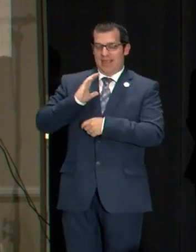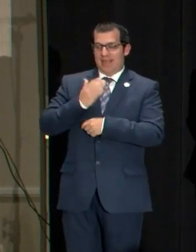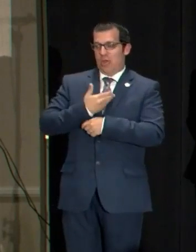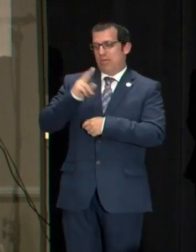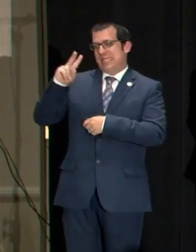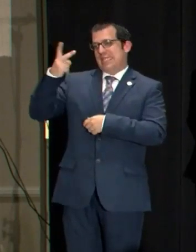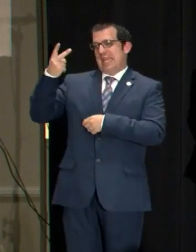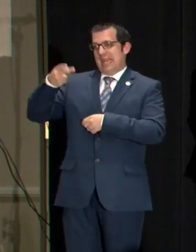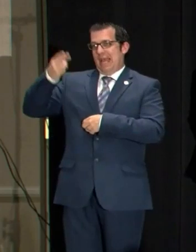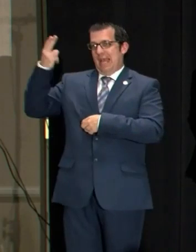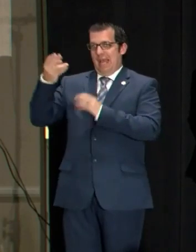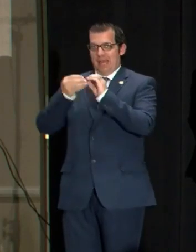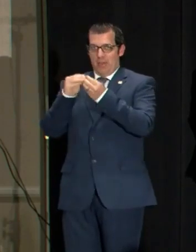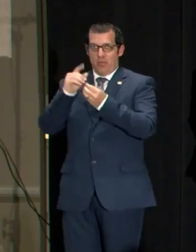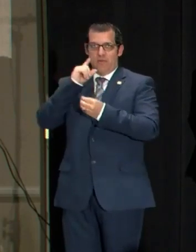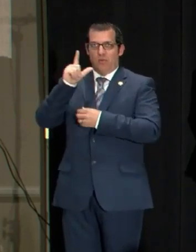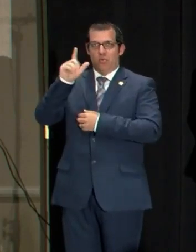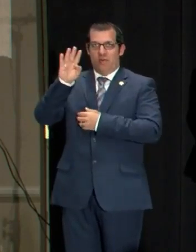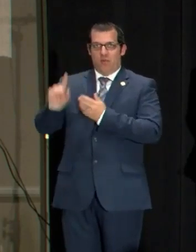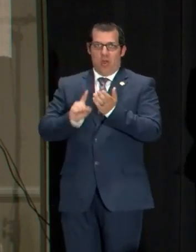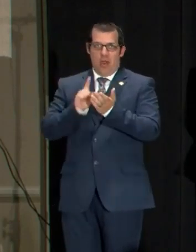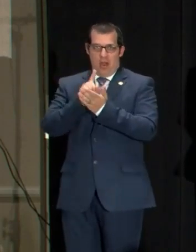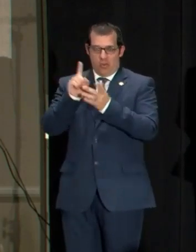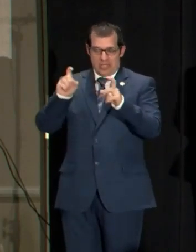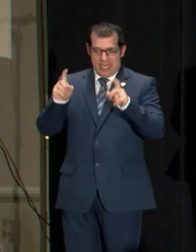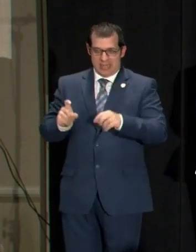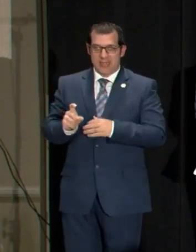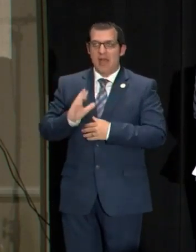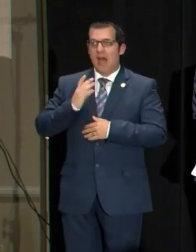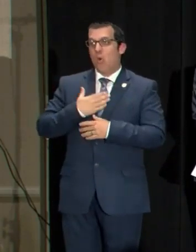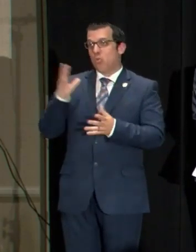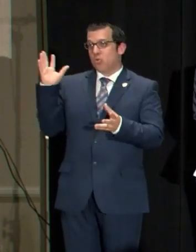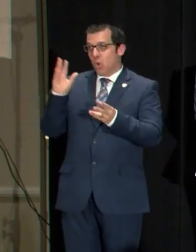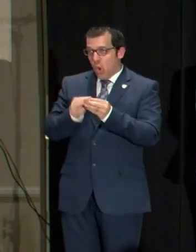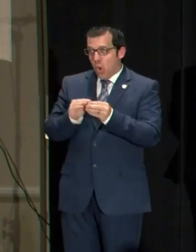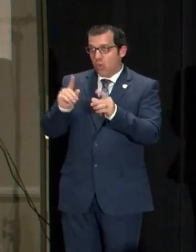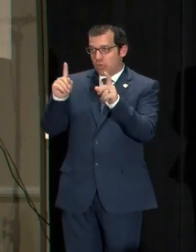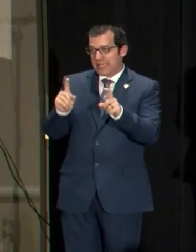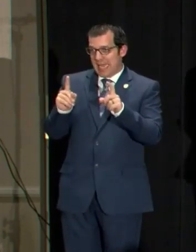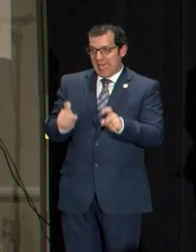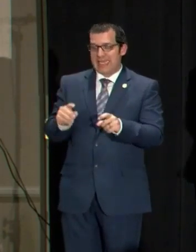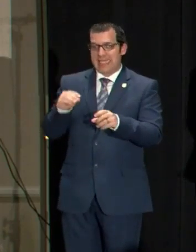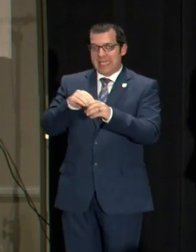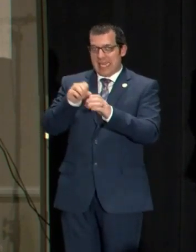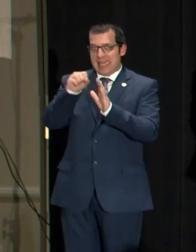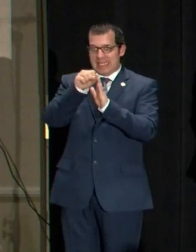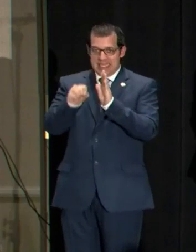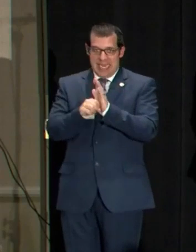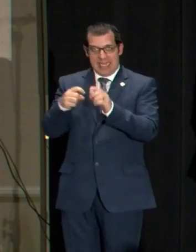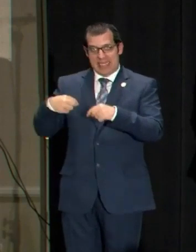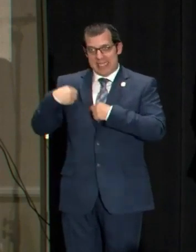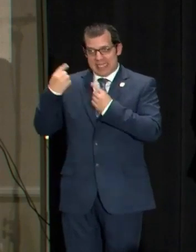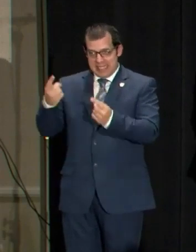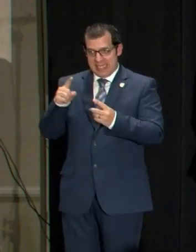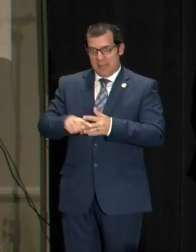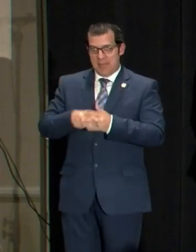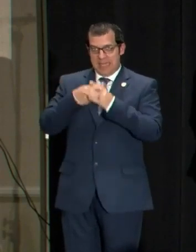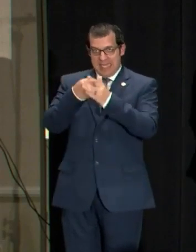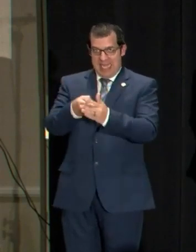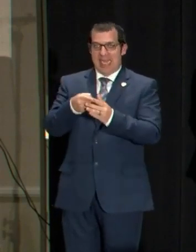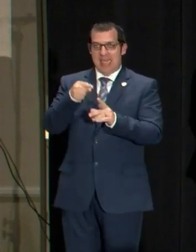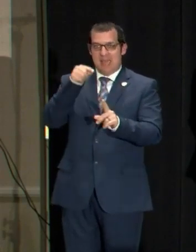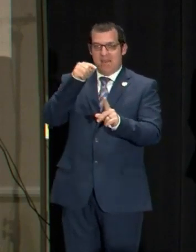all times for a 24-hour period. And our total tests that we've done in the state since the beginning of